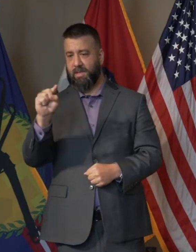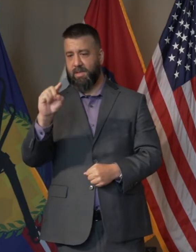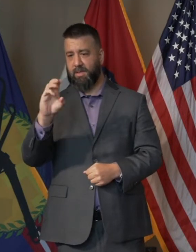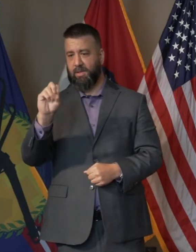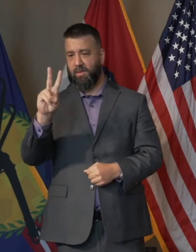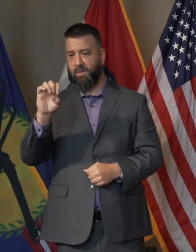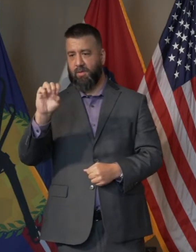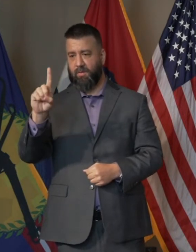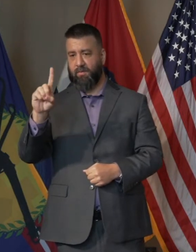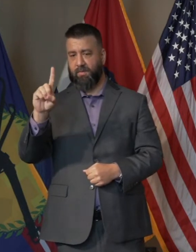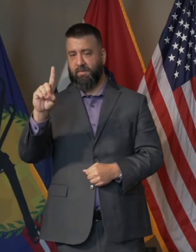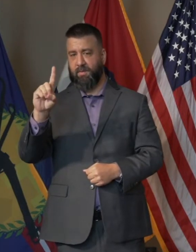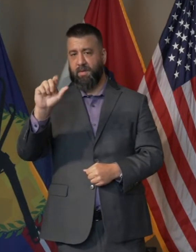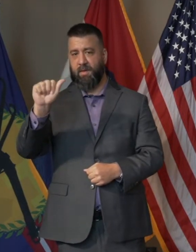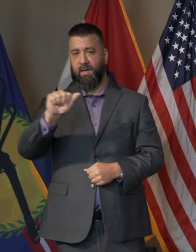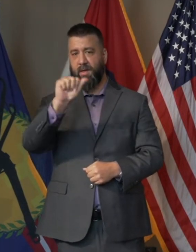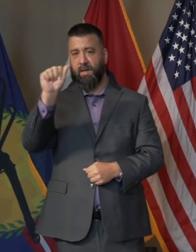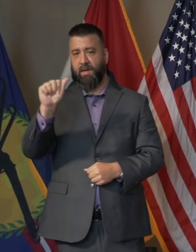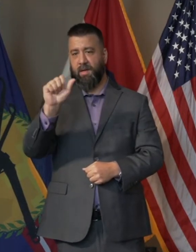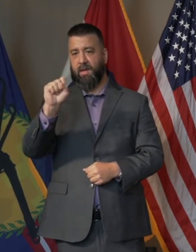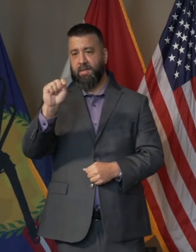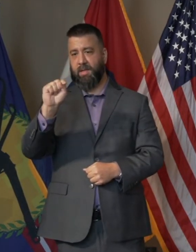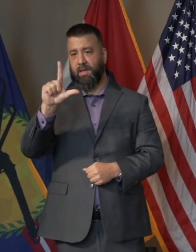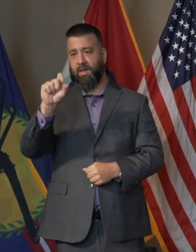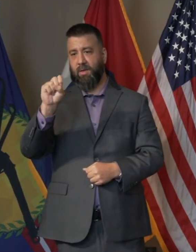business-covid@stlouis.com. That's